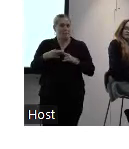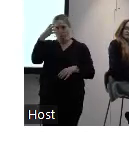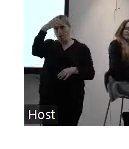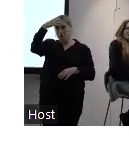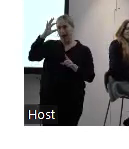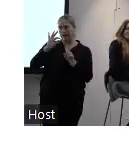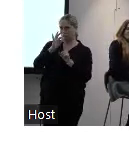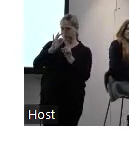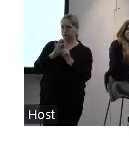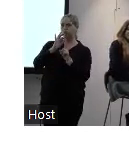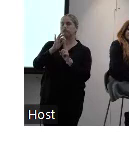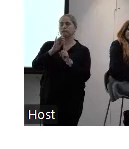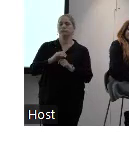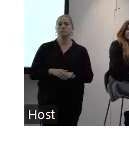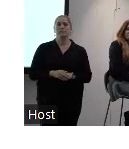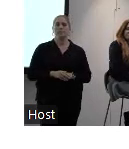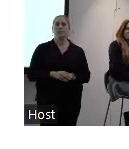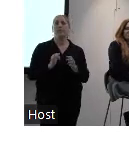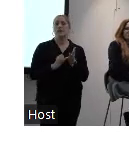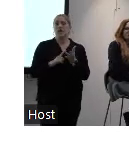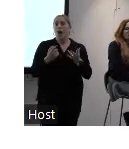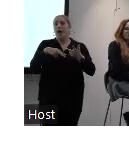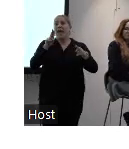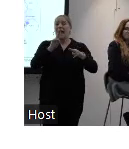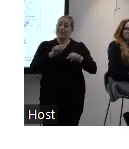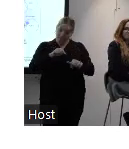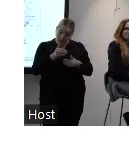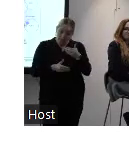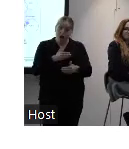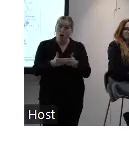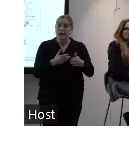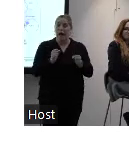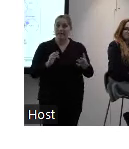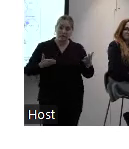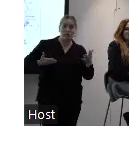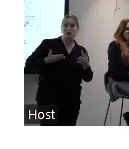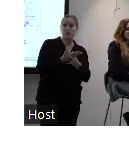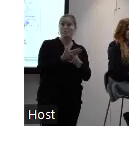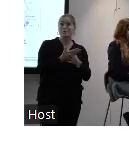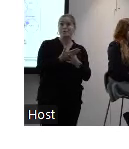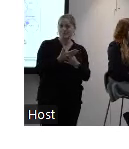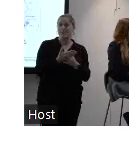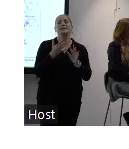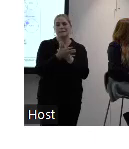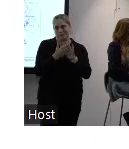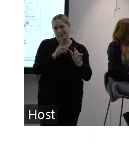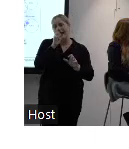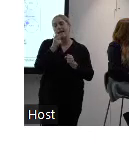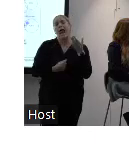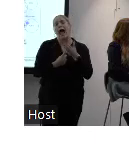So what happens when this process is disrupted? It can result in what we call neurodevelopmental